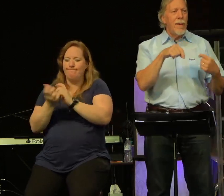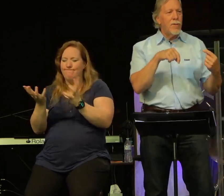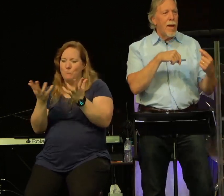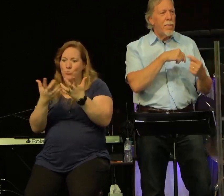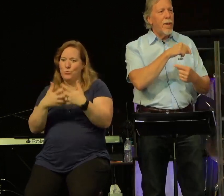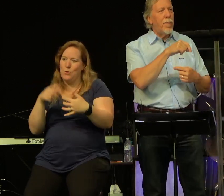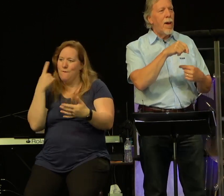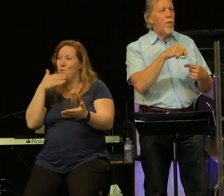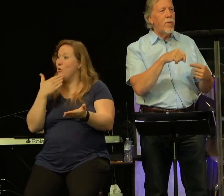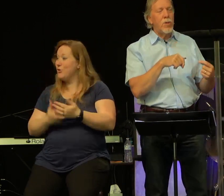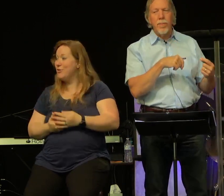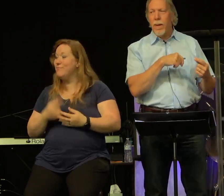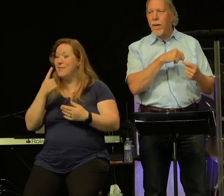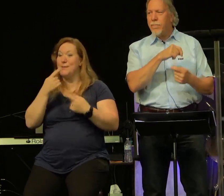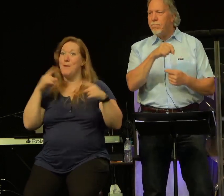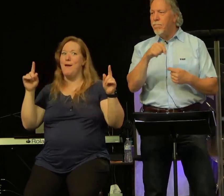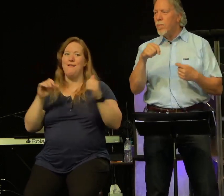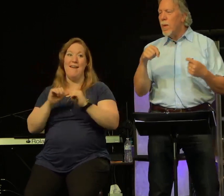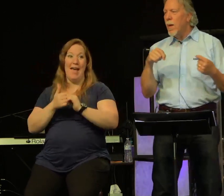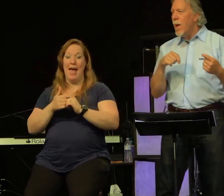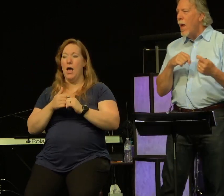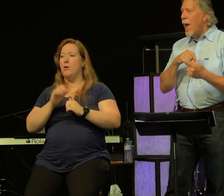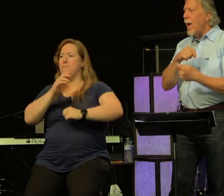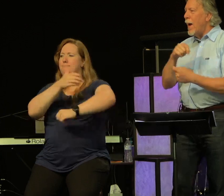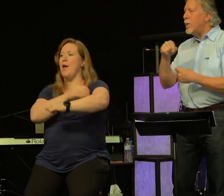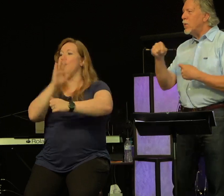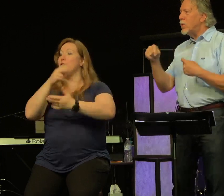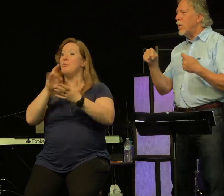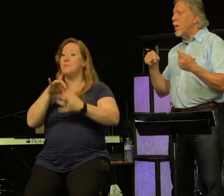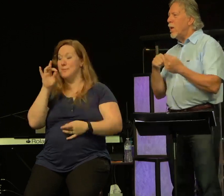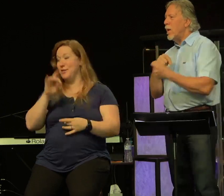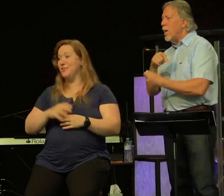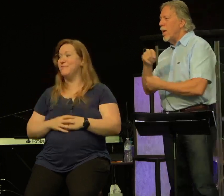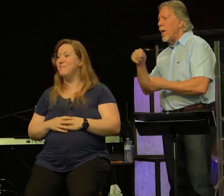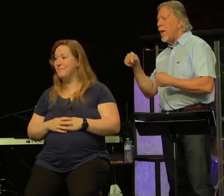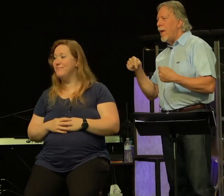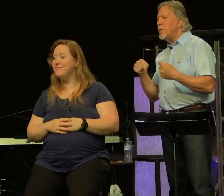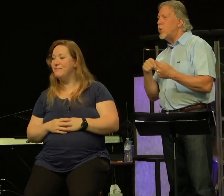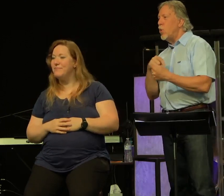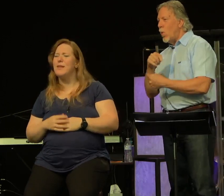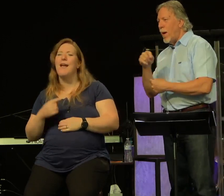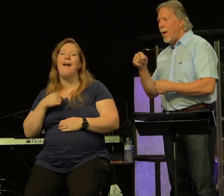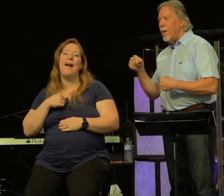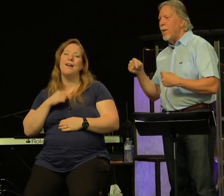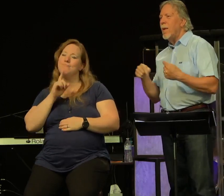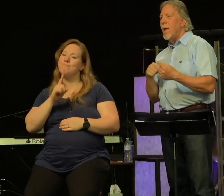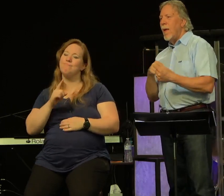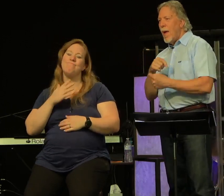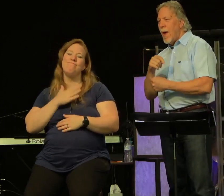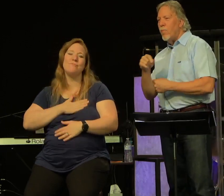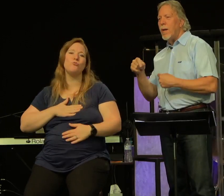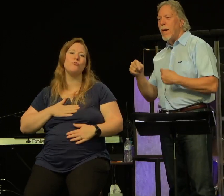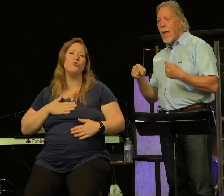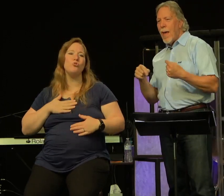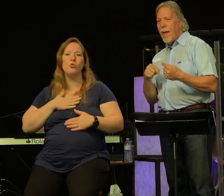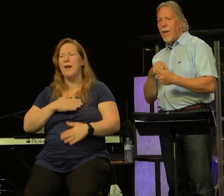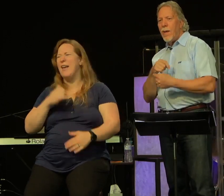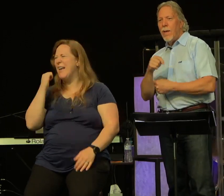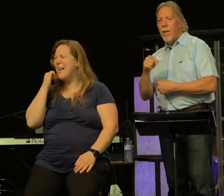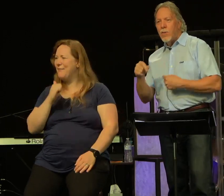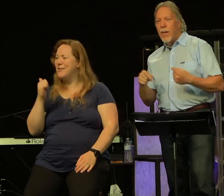He does that by the power of His Spirit. And I just enjoy every